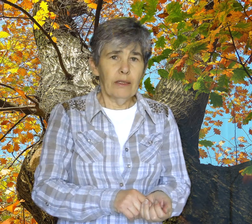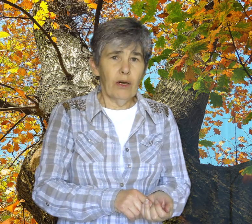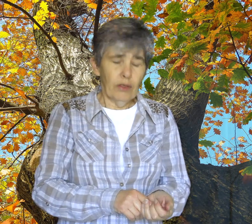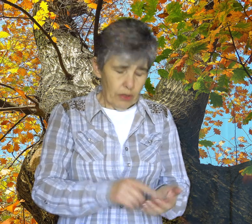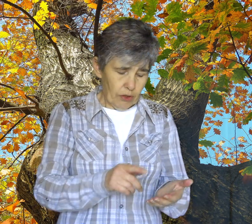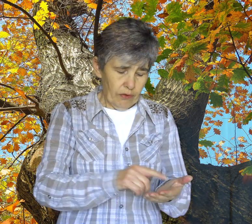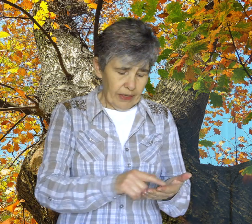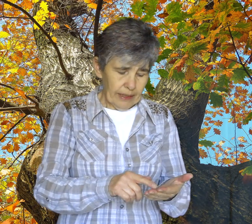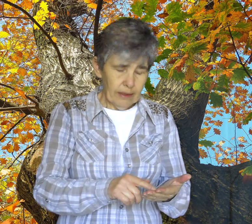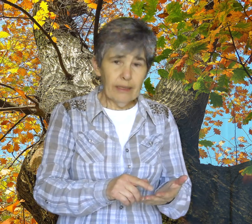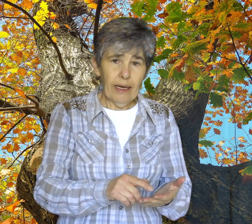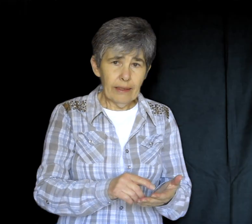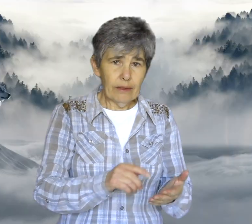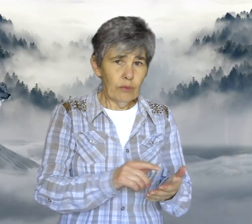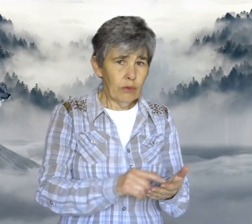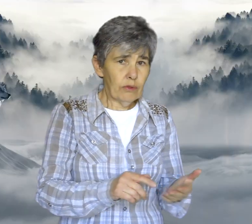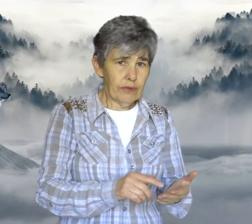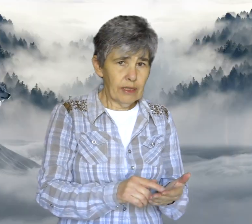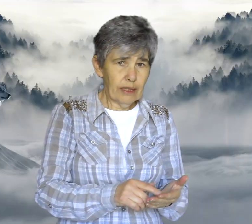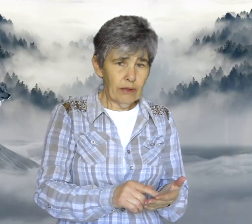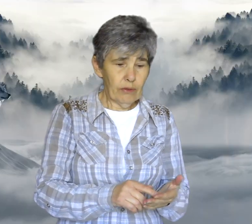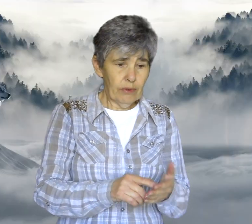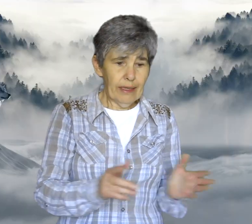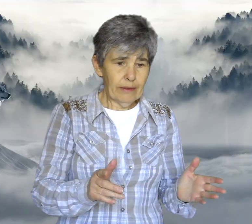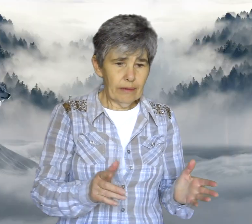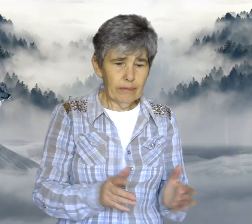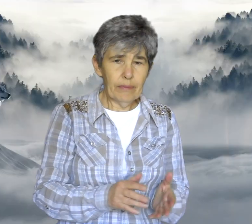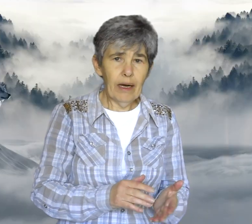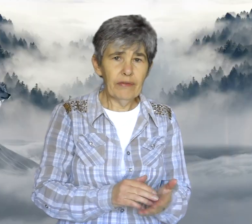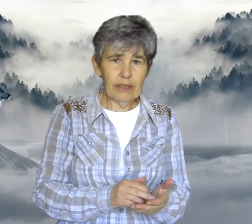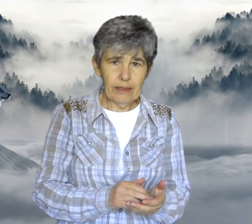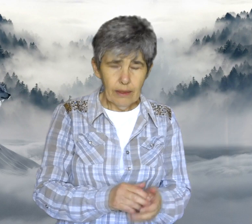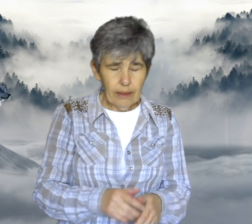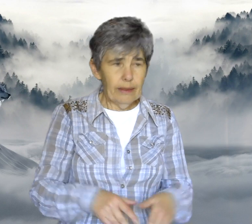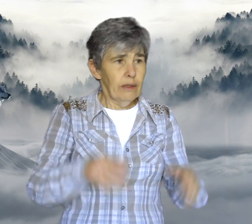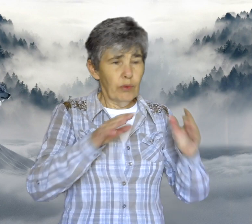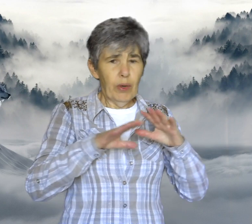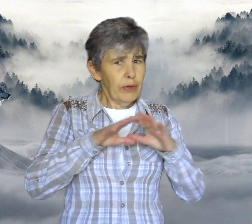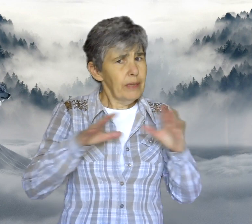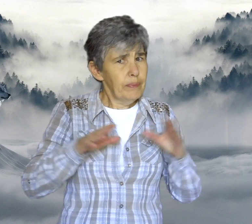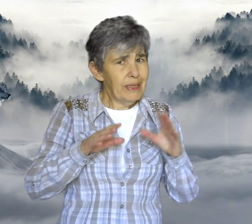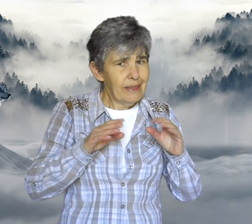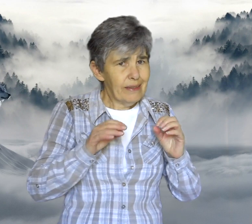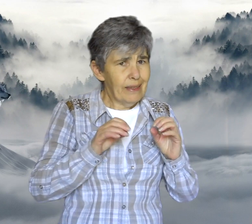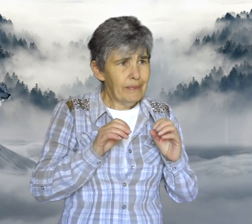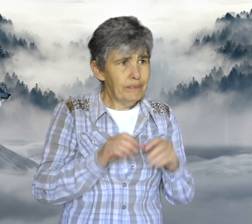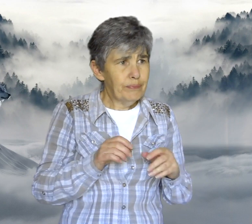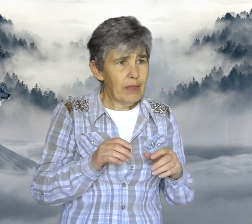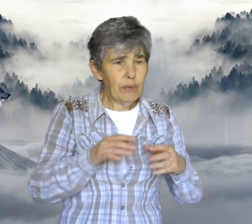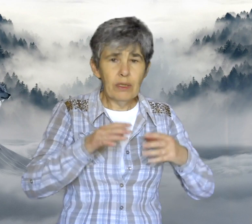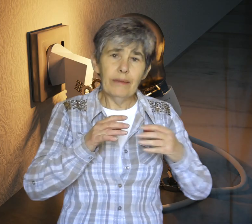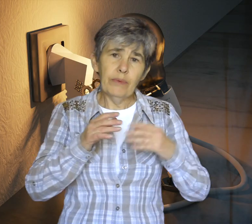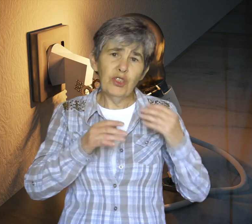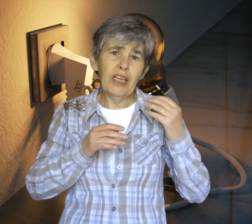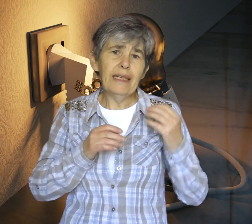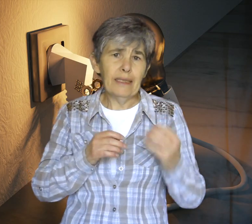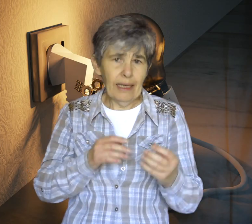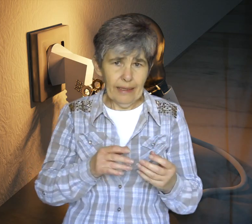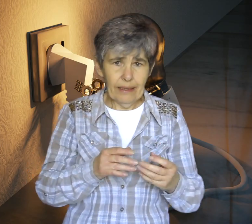on the cover, it had wolves. And I thought, right, marvellous. We were in a bit, it was shaded light, you